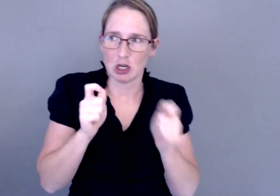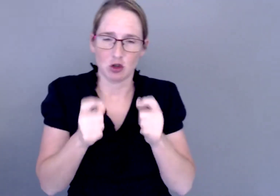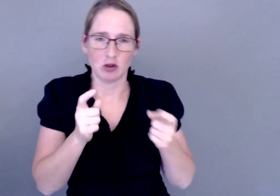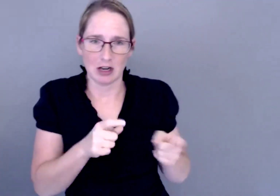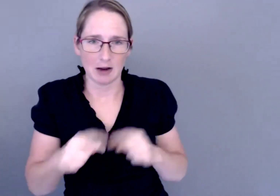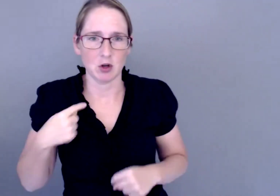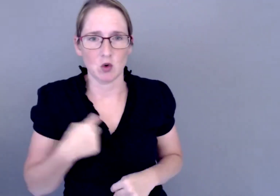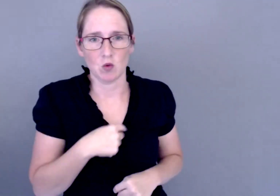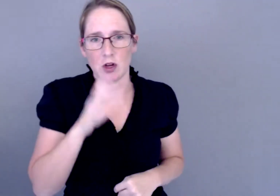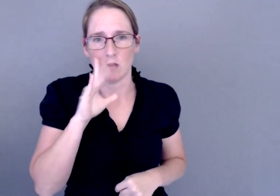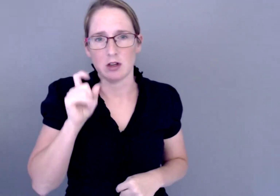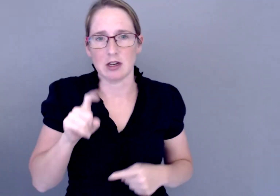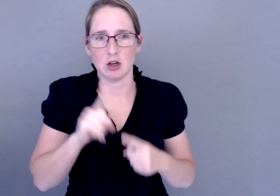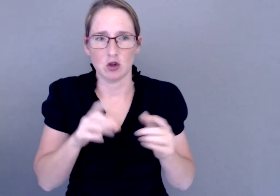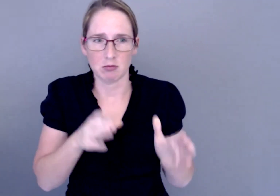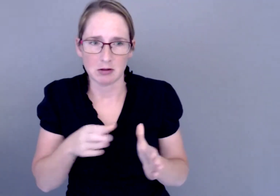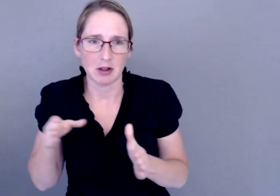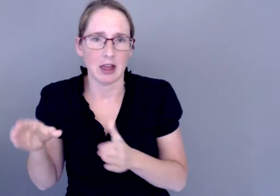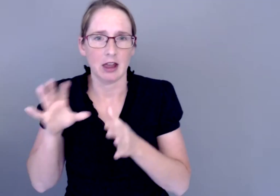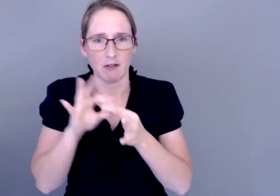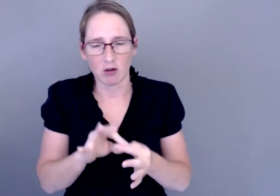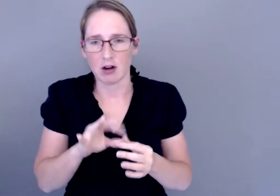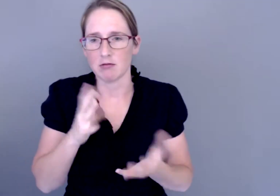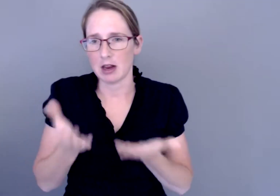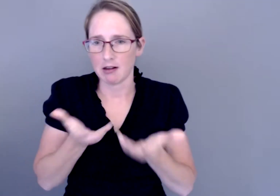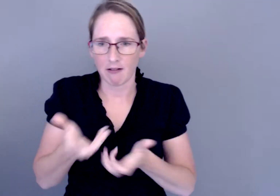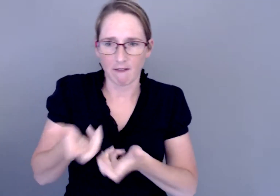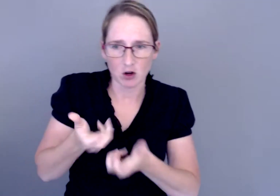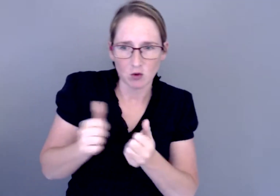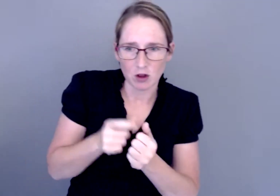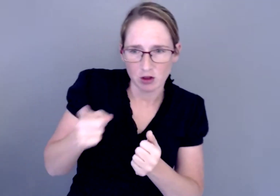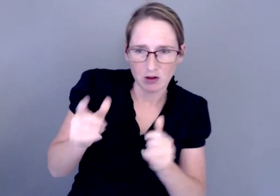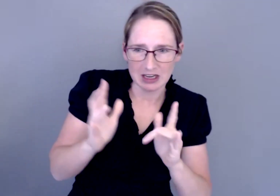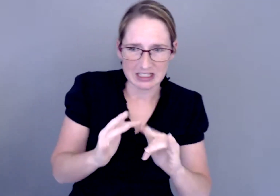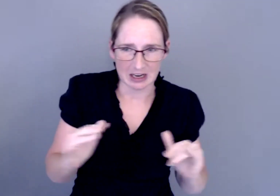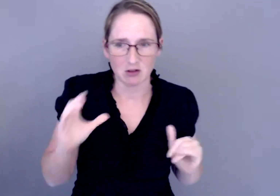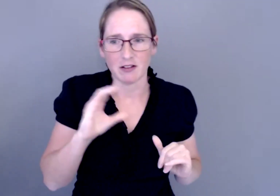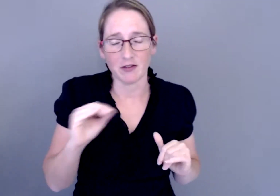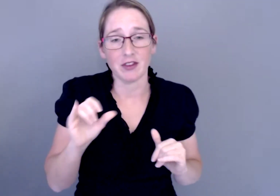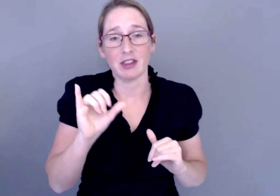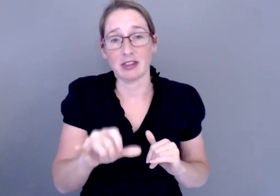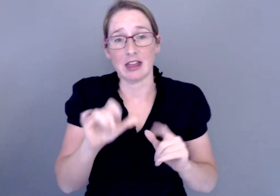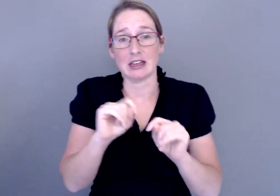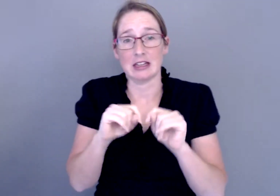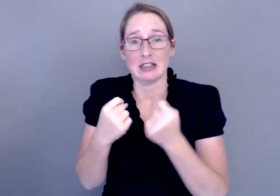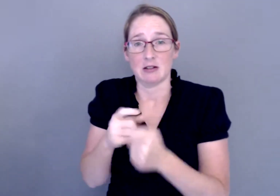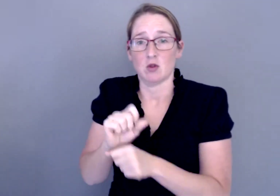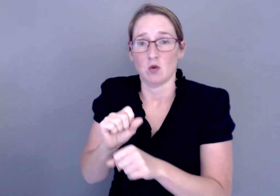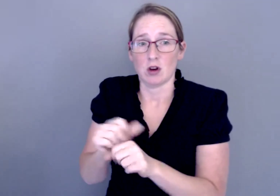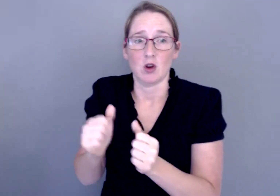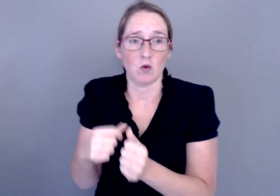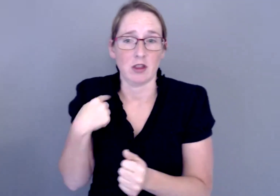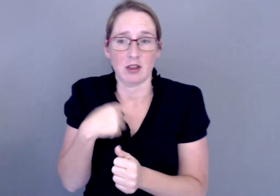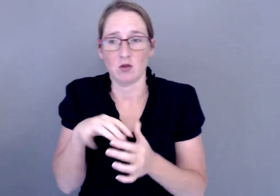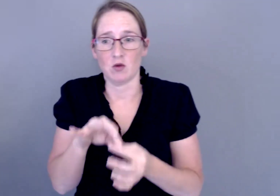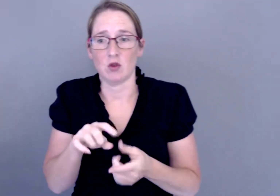will need to, be planful around, perhaps have conversations with you with, et cetera. And then that team is working with us in terms